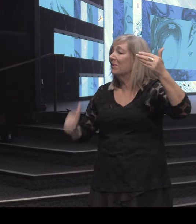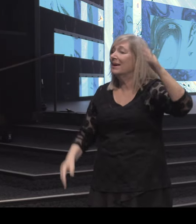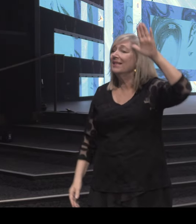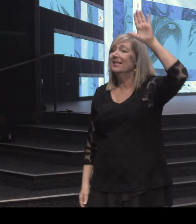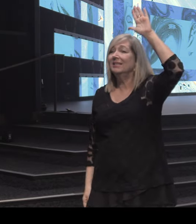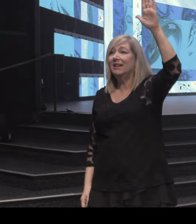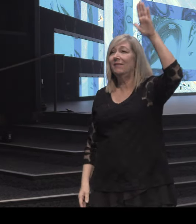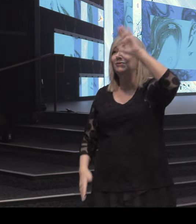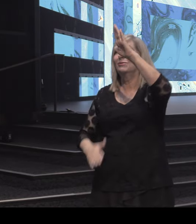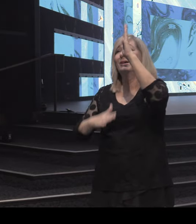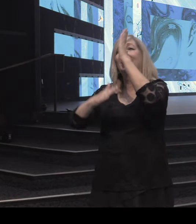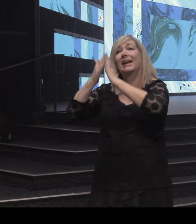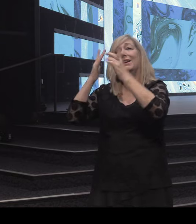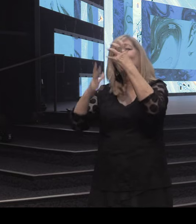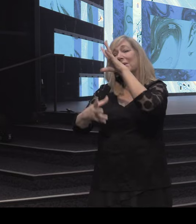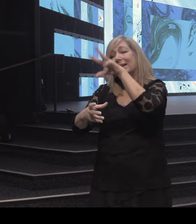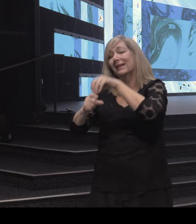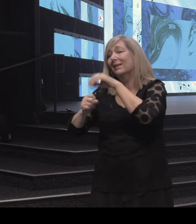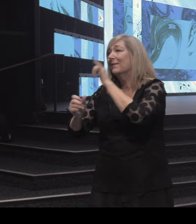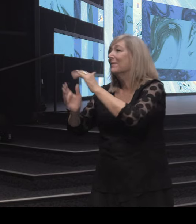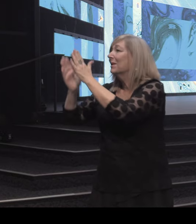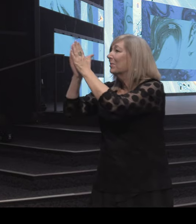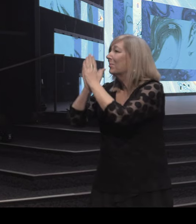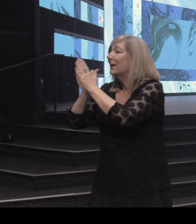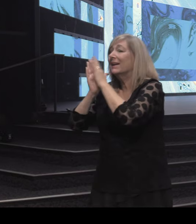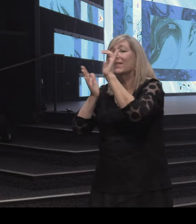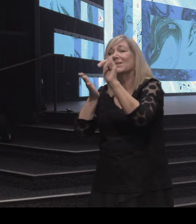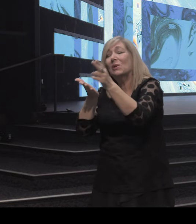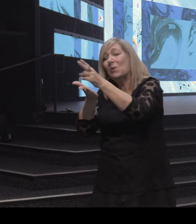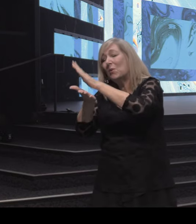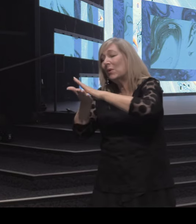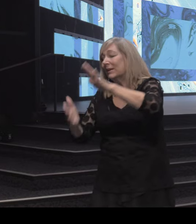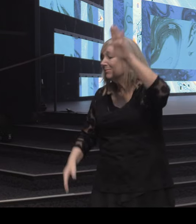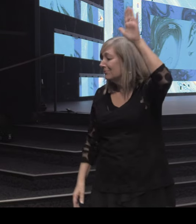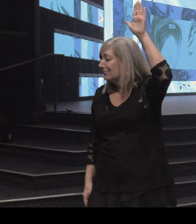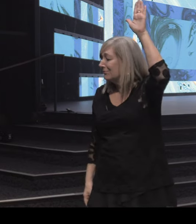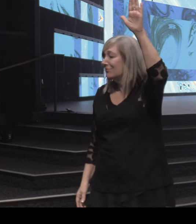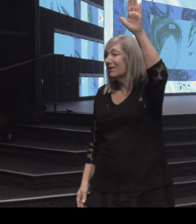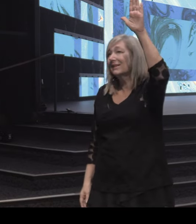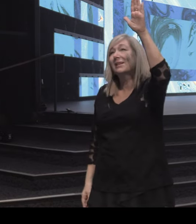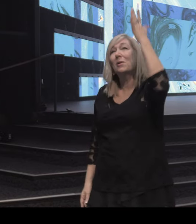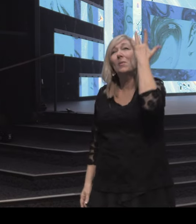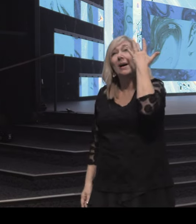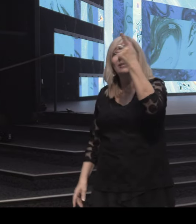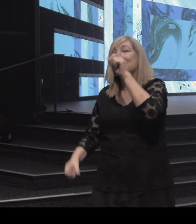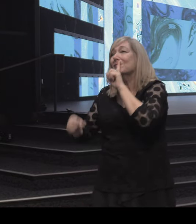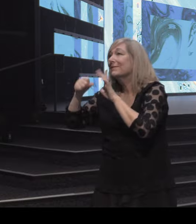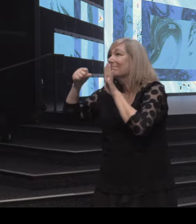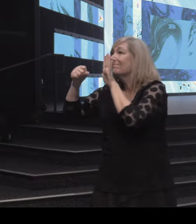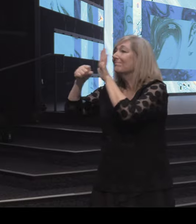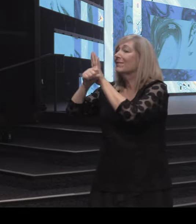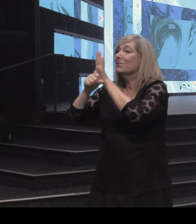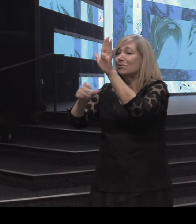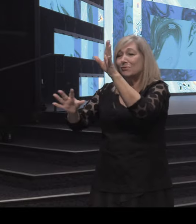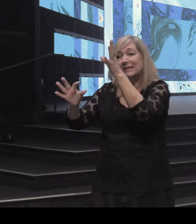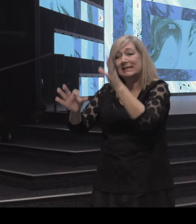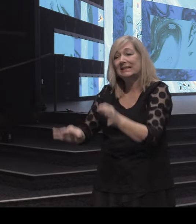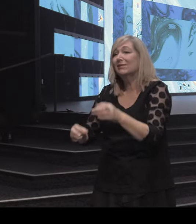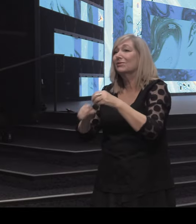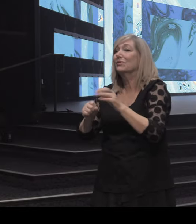of hands going up. That hand is a holy hand because it stands for a commitment, a decision in